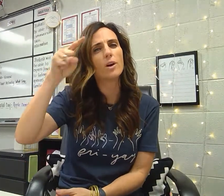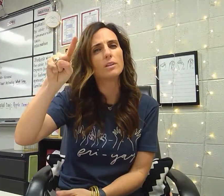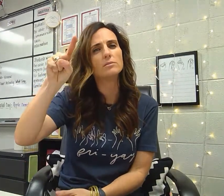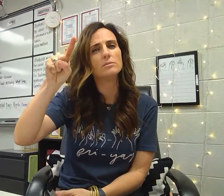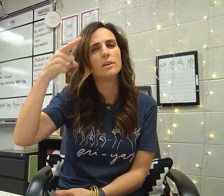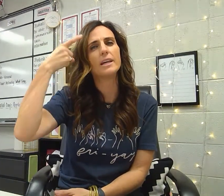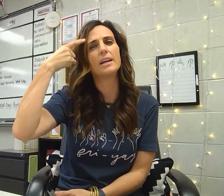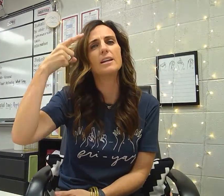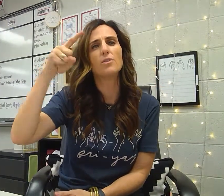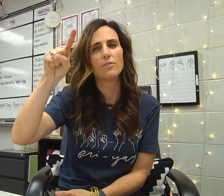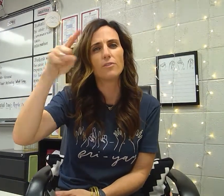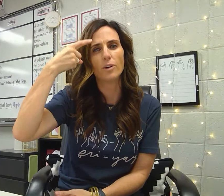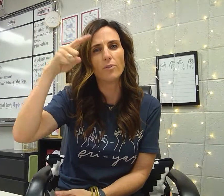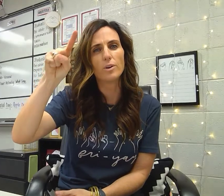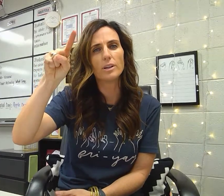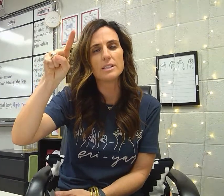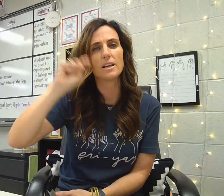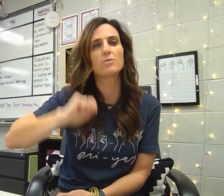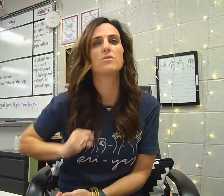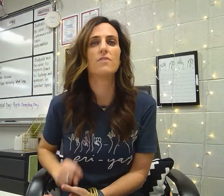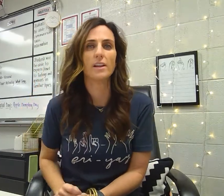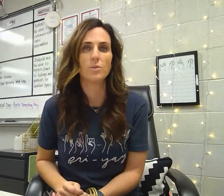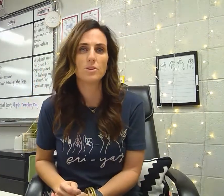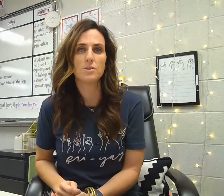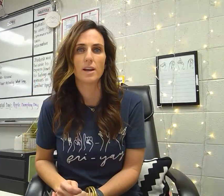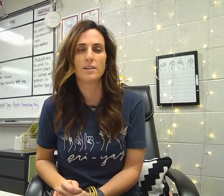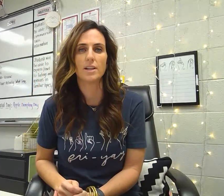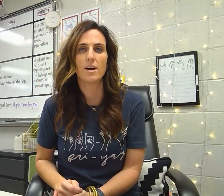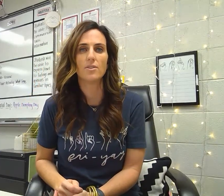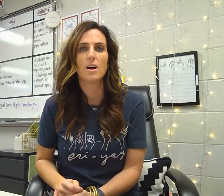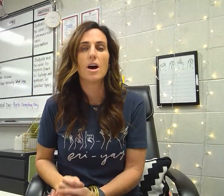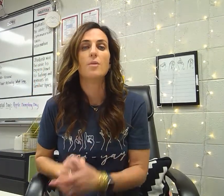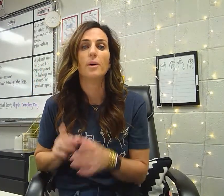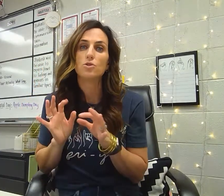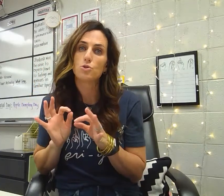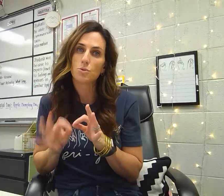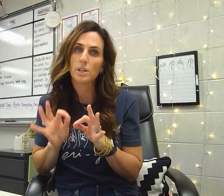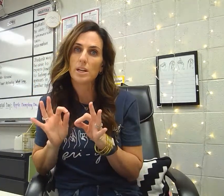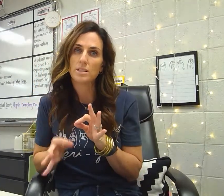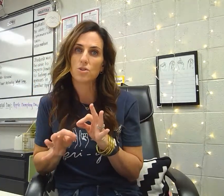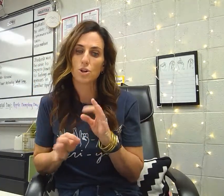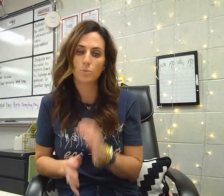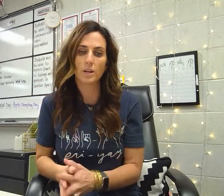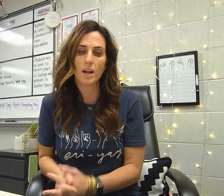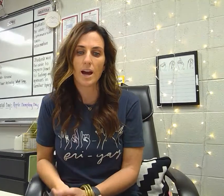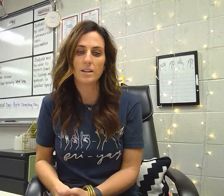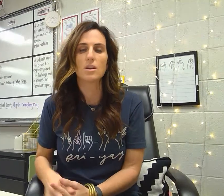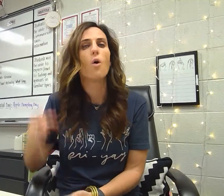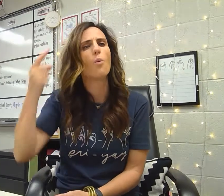for. Again, for. It sounds funny when you say it out loud, but truly it's interpreted as